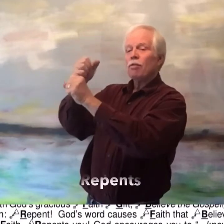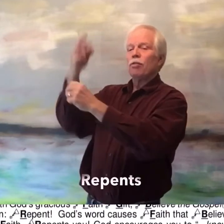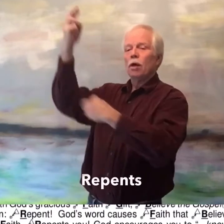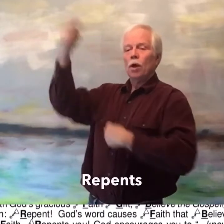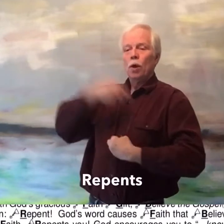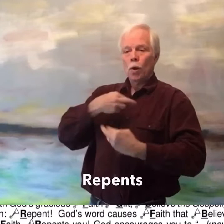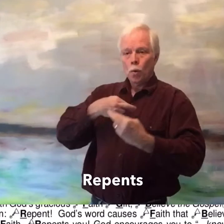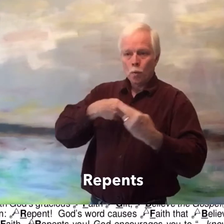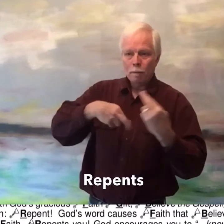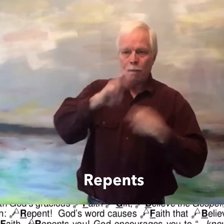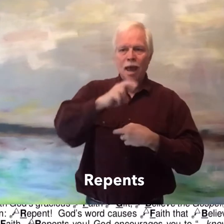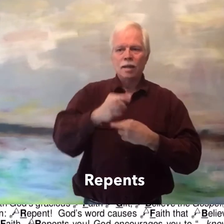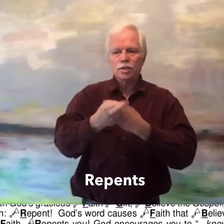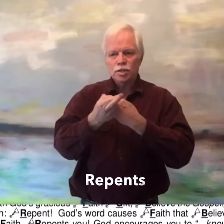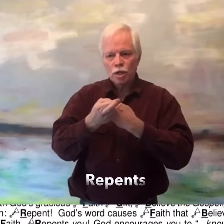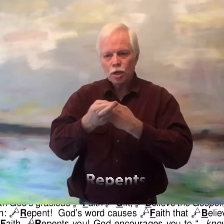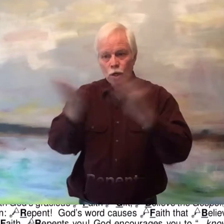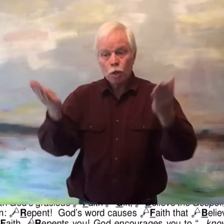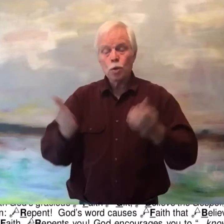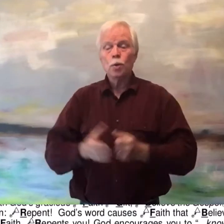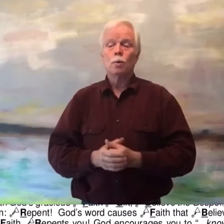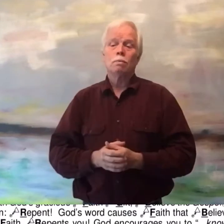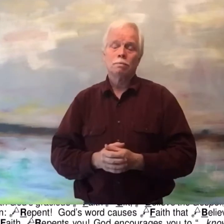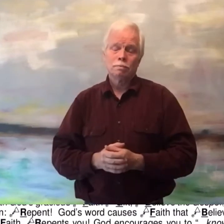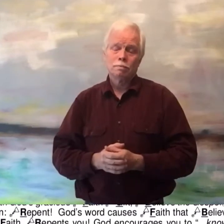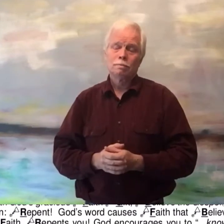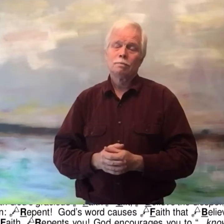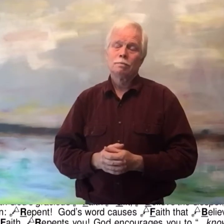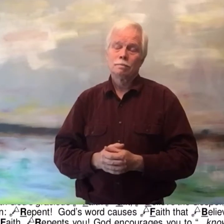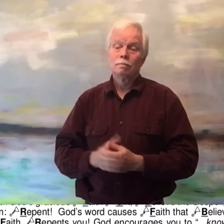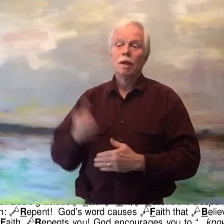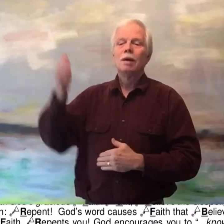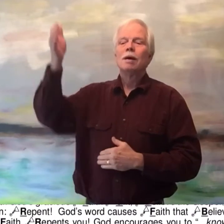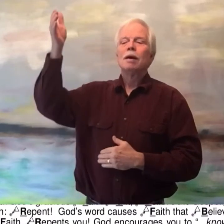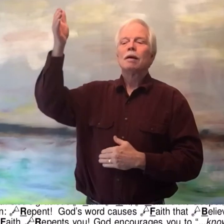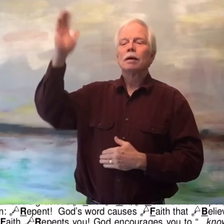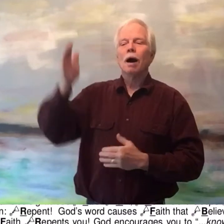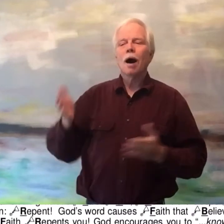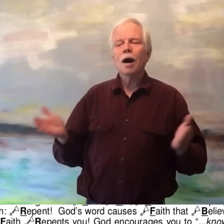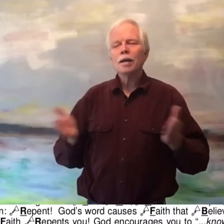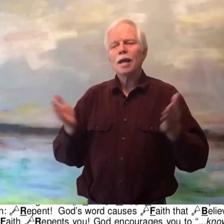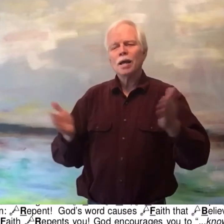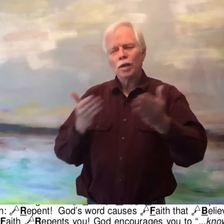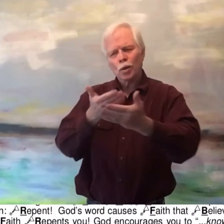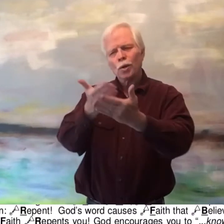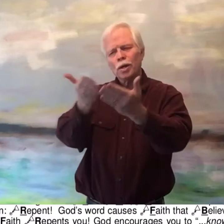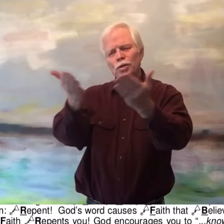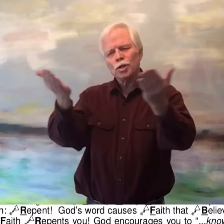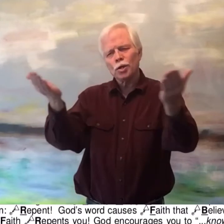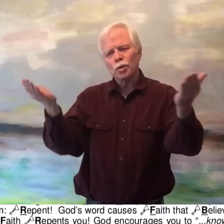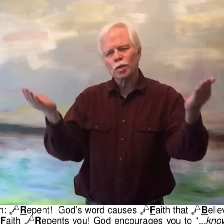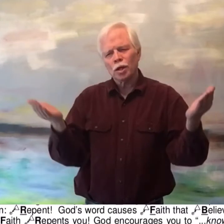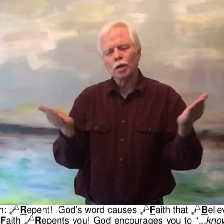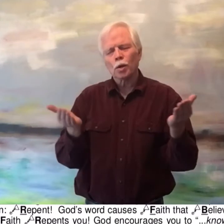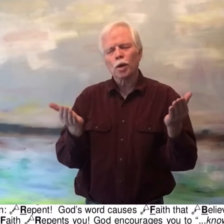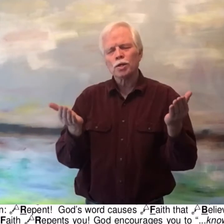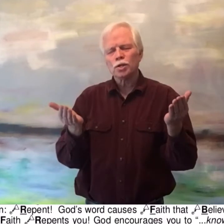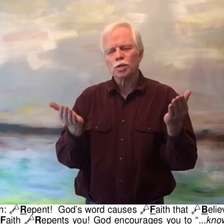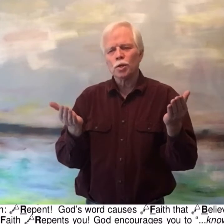repents you. God encourages you